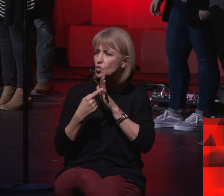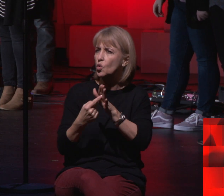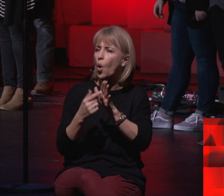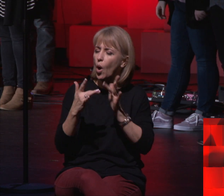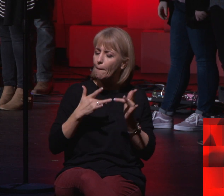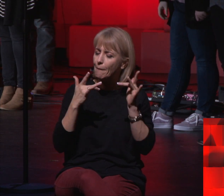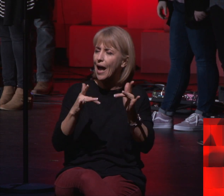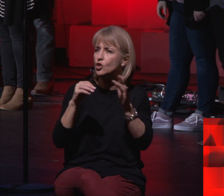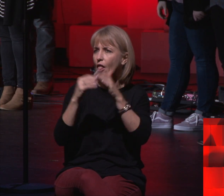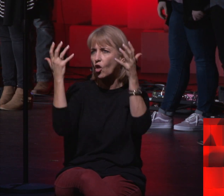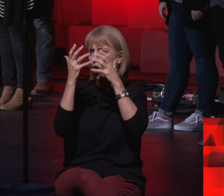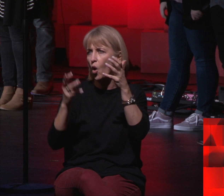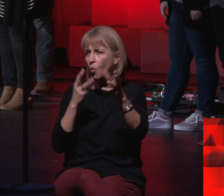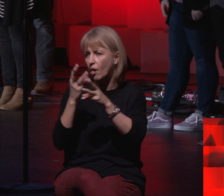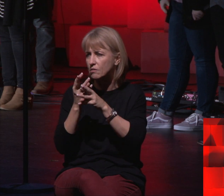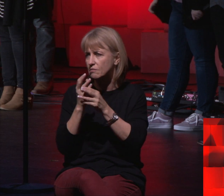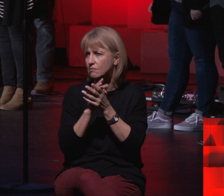that's full of dark.